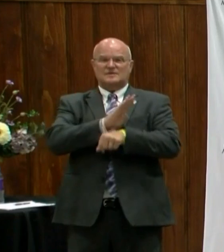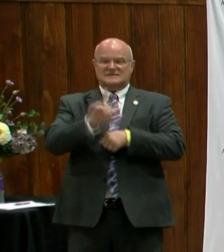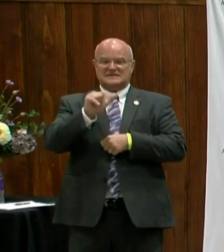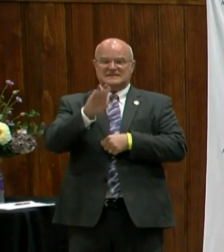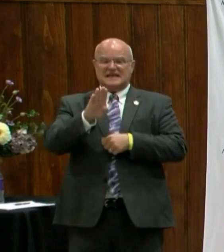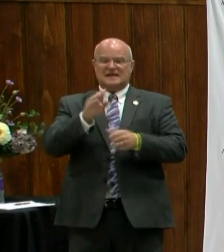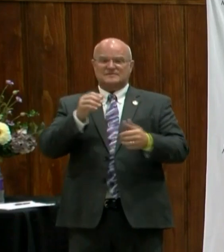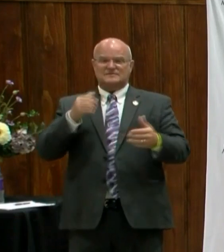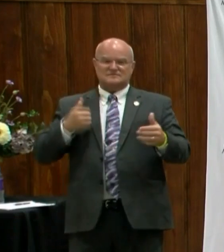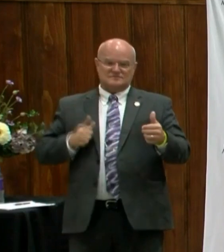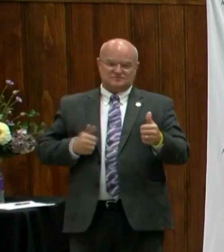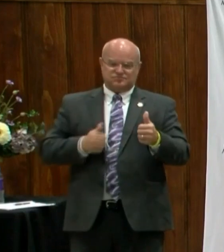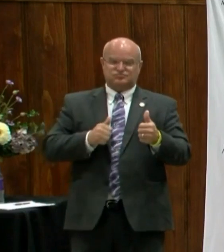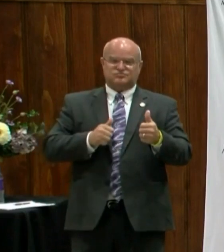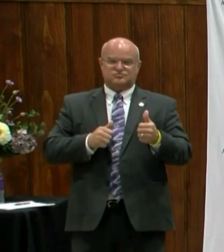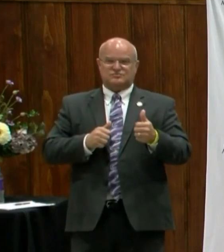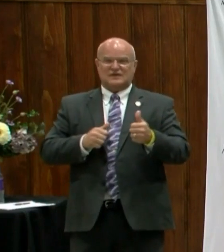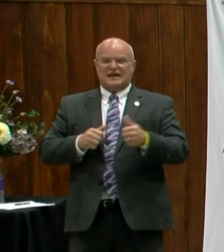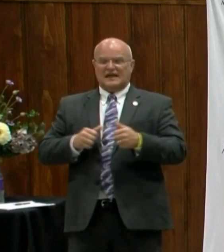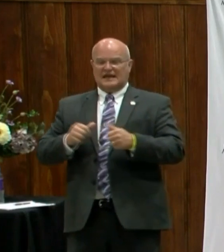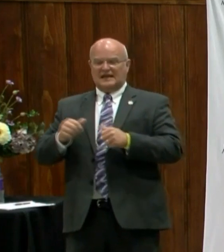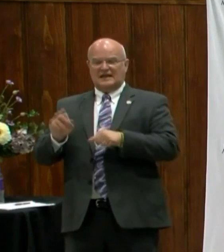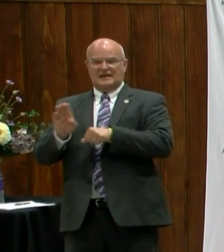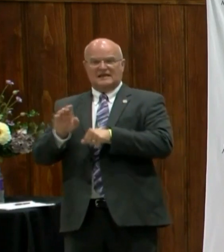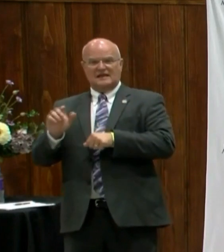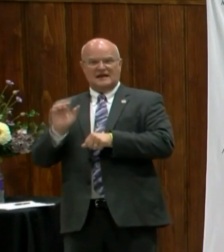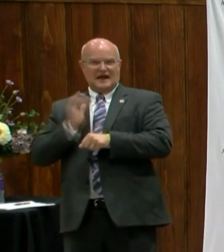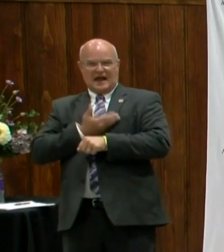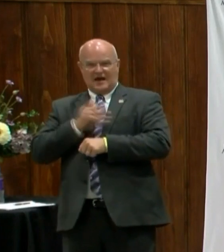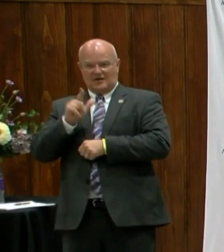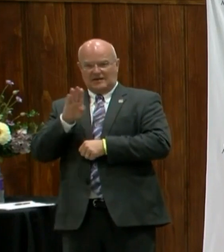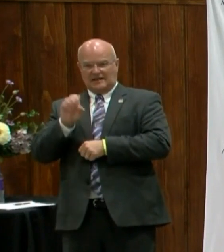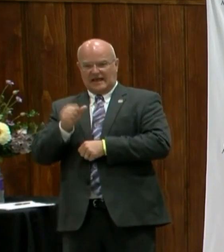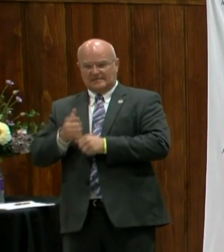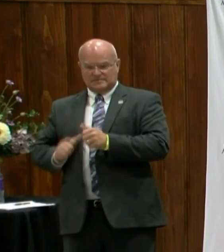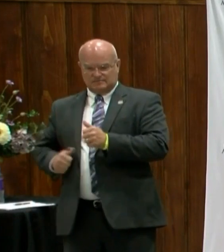their turnaround time. We're going to have to own it more. We're going to have to